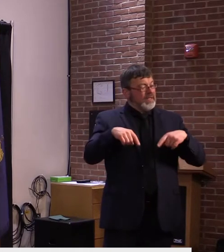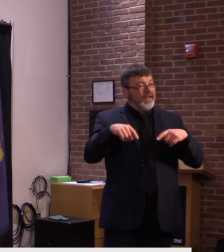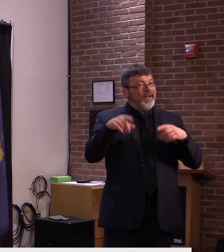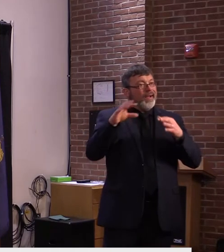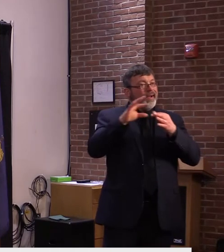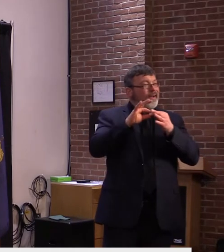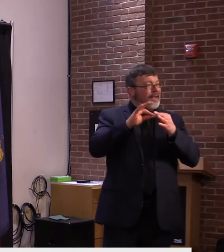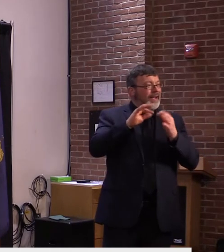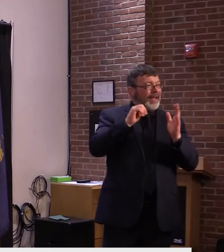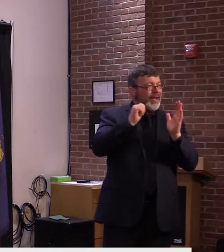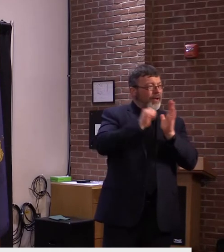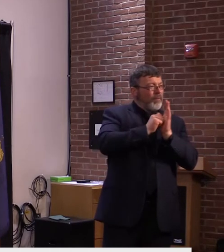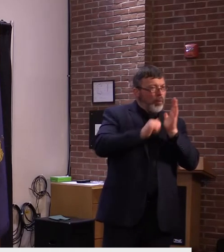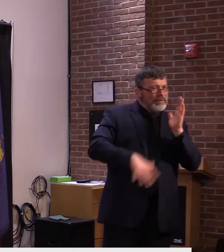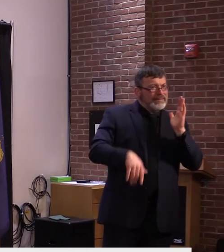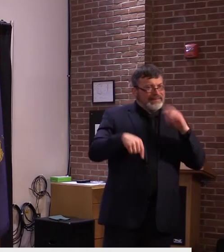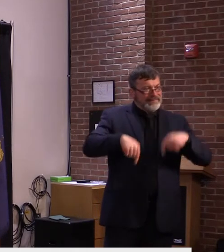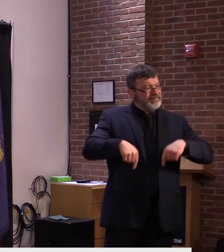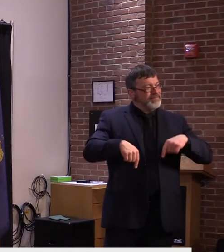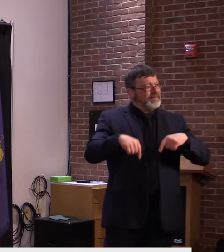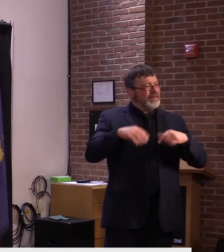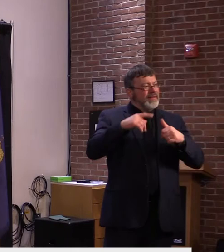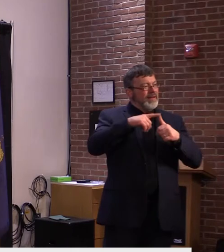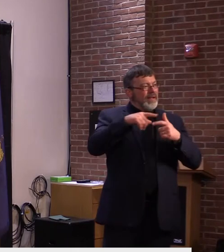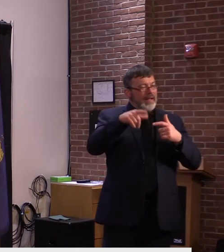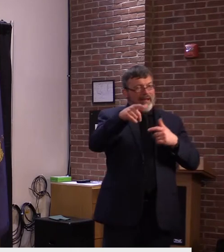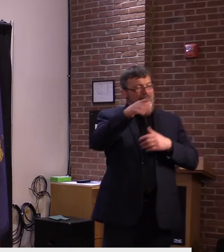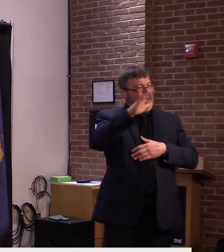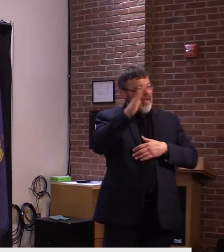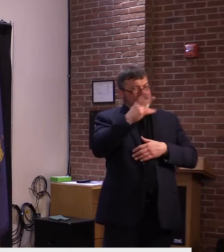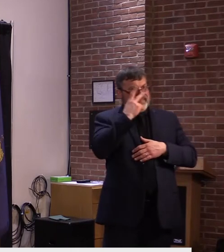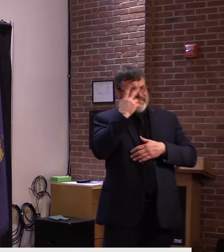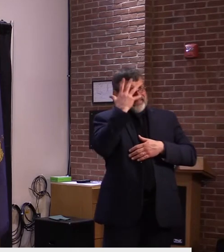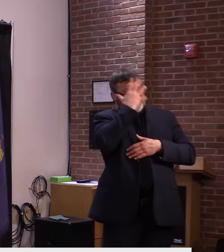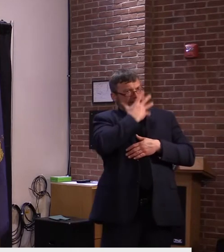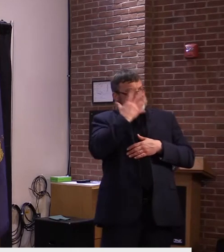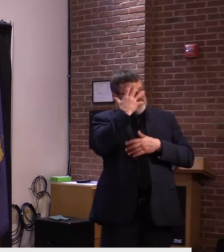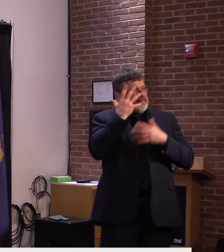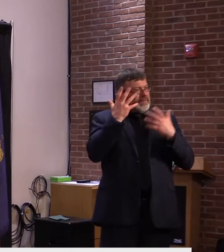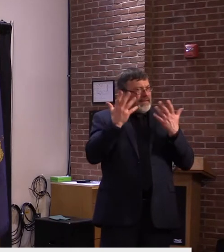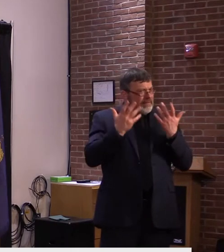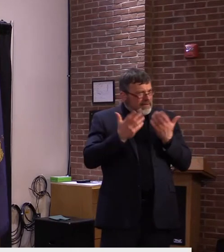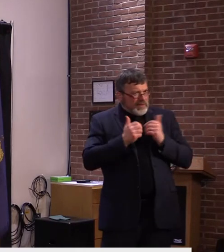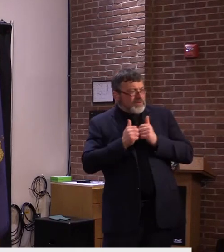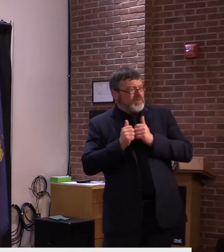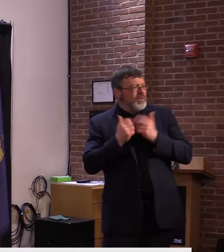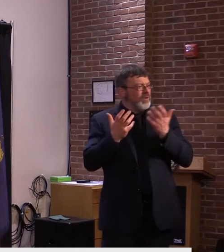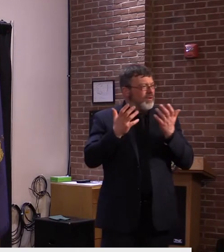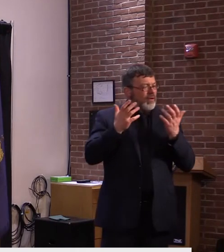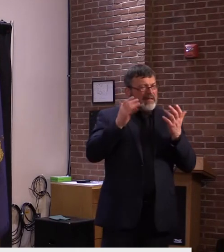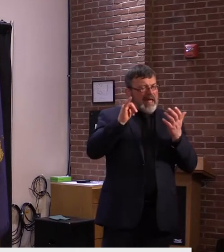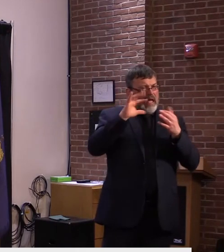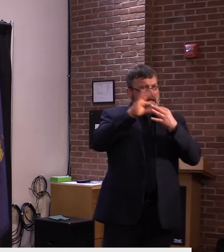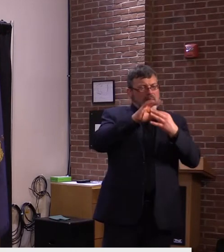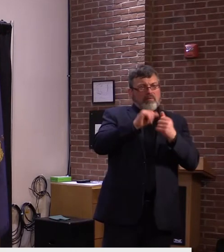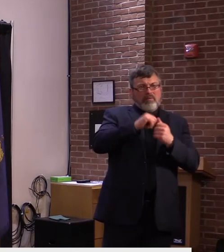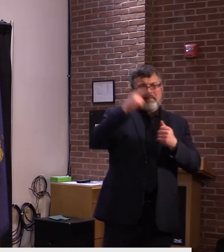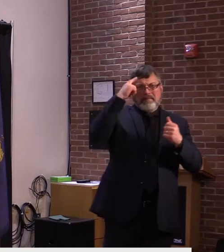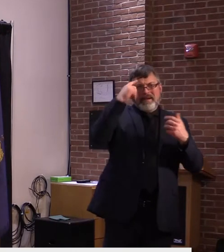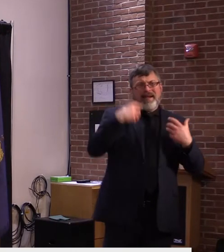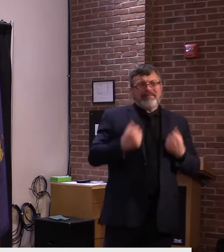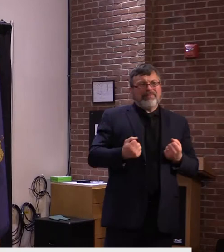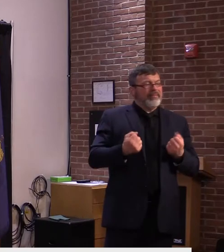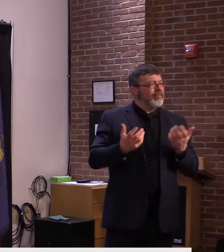even seeing, you know, other students, you know, faces. And I guess if you can speak a little more about, you know, the mental health challenge of it, you know, with students